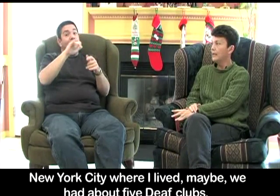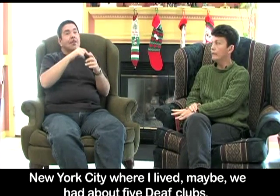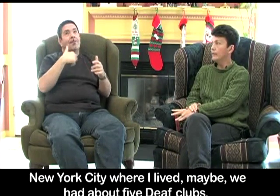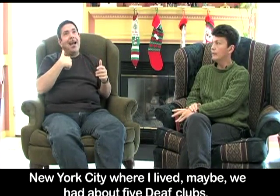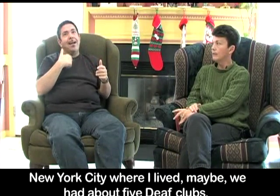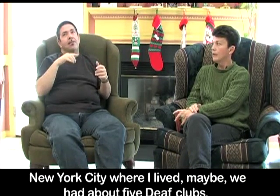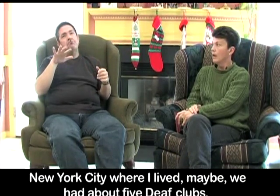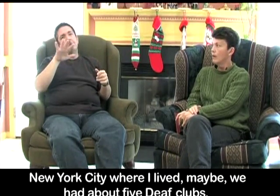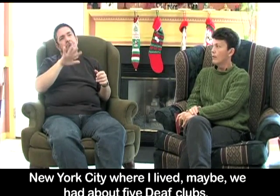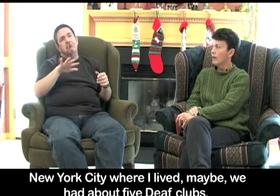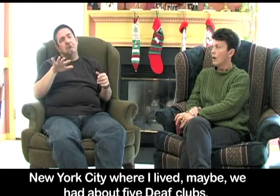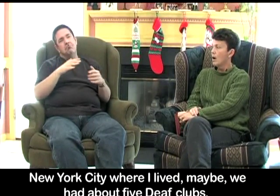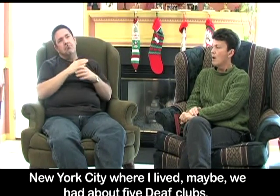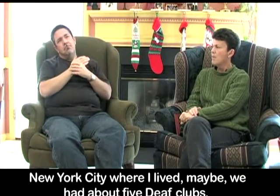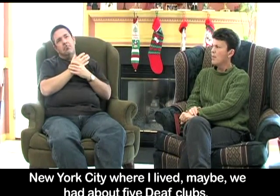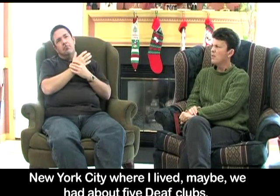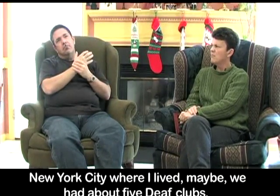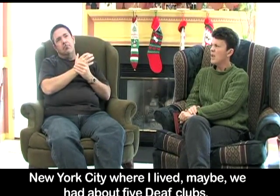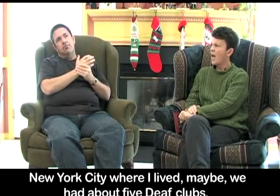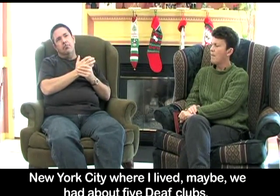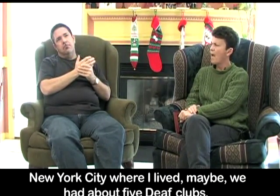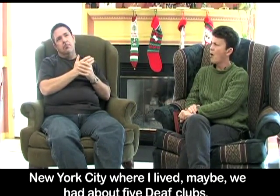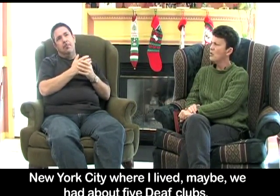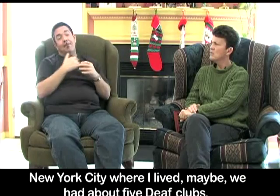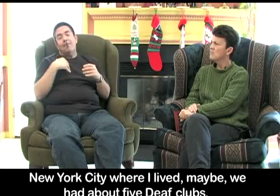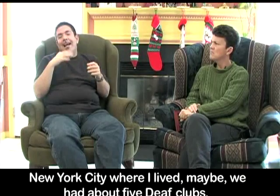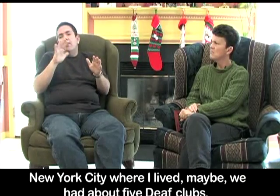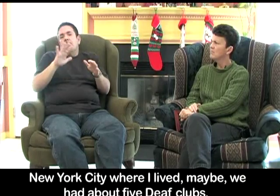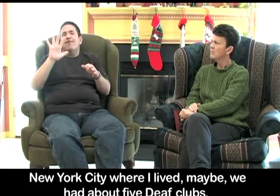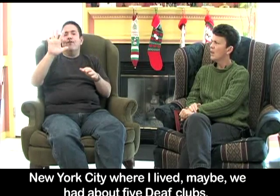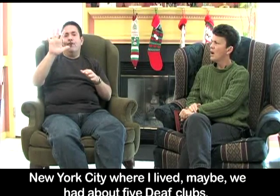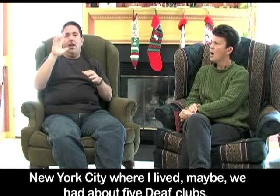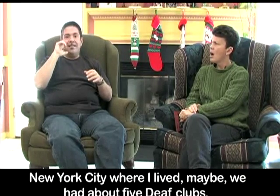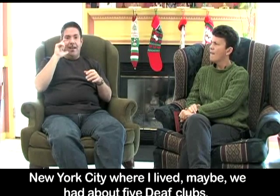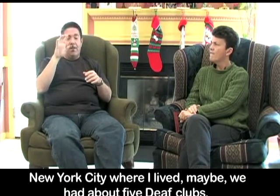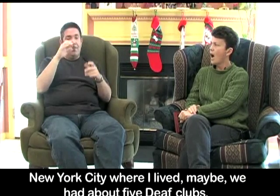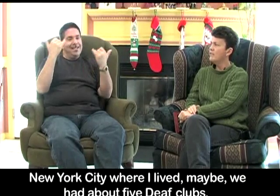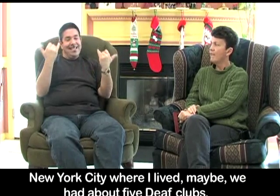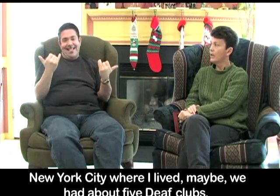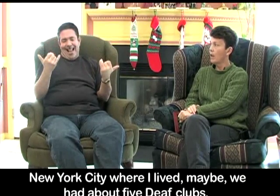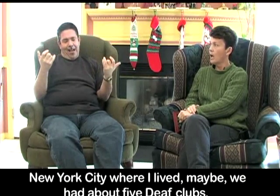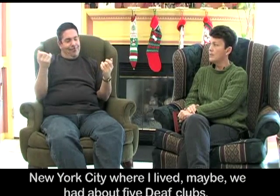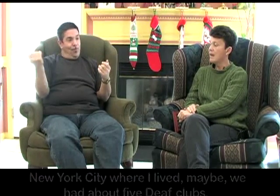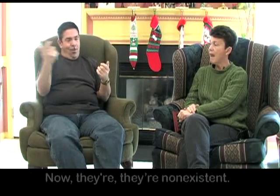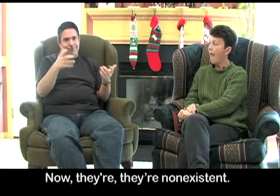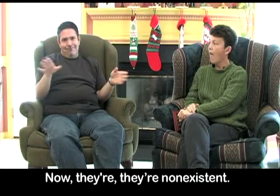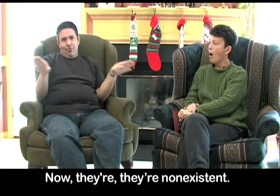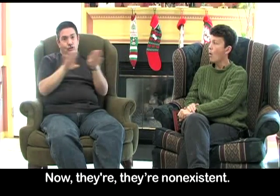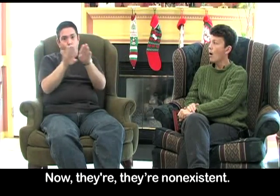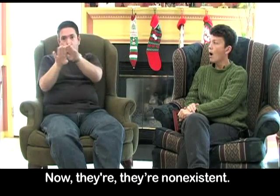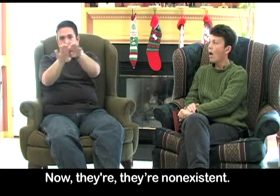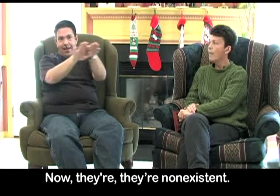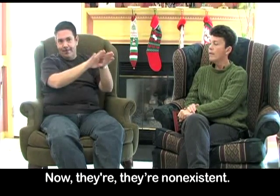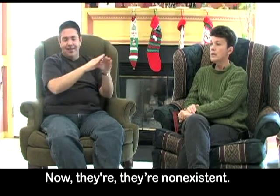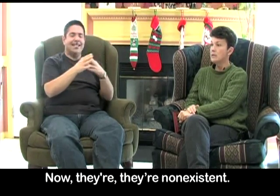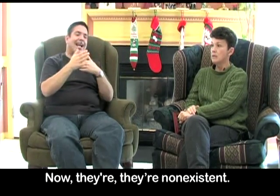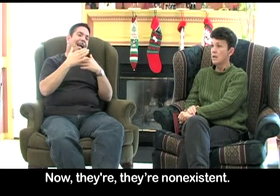lived, maybe we had about 5 deaf clubs. Now,